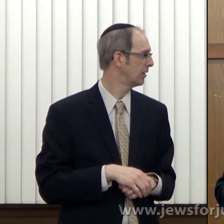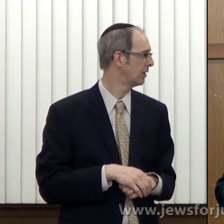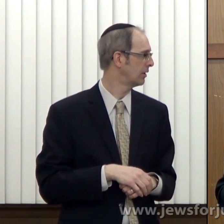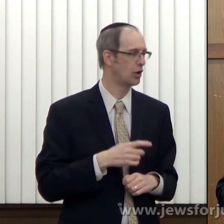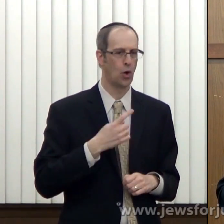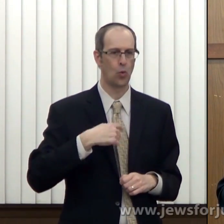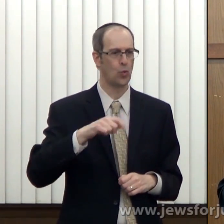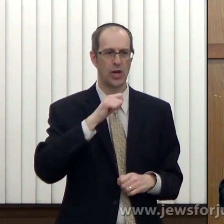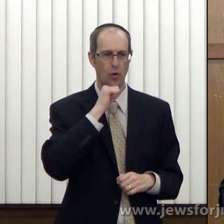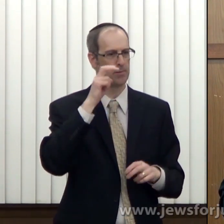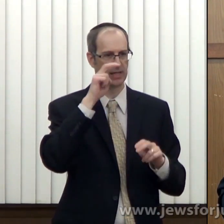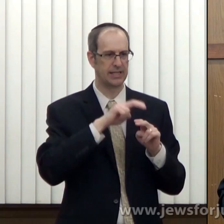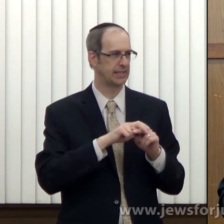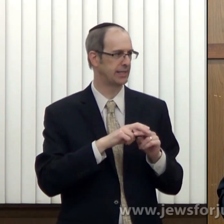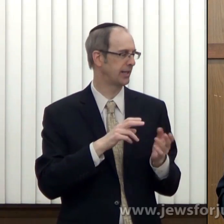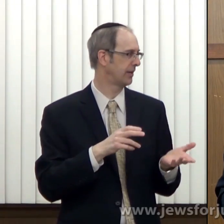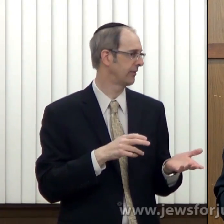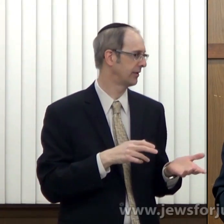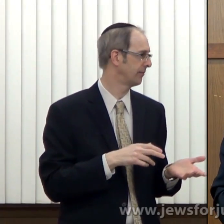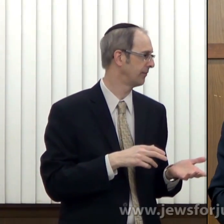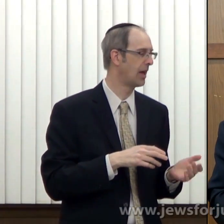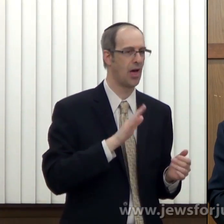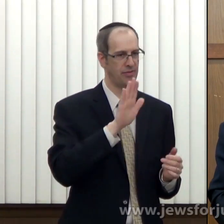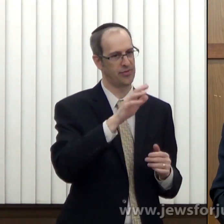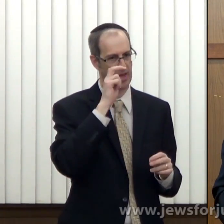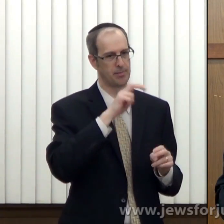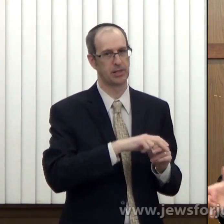We don't believe that they had, right? That's what they believe.